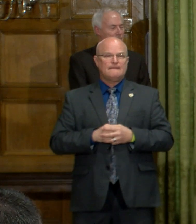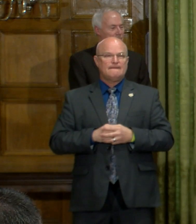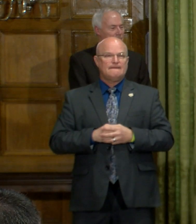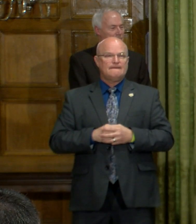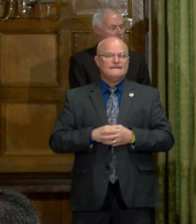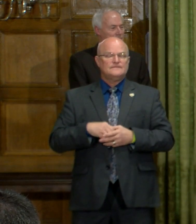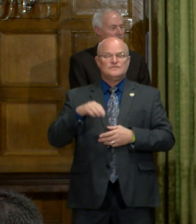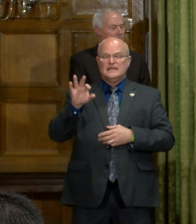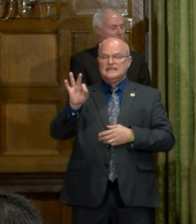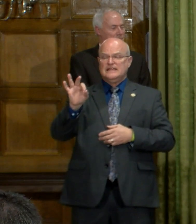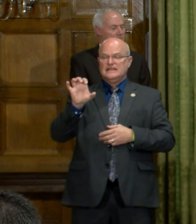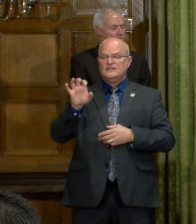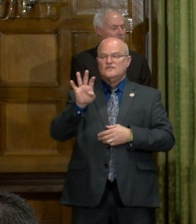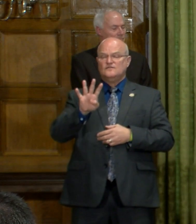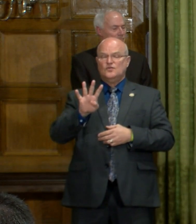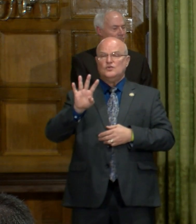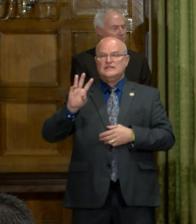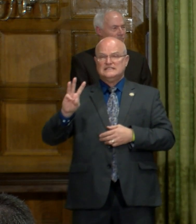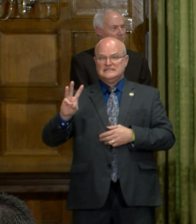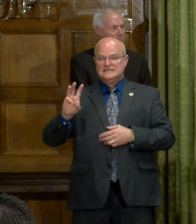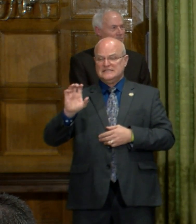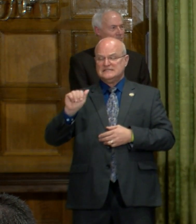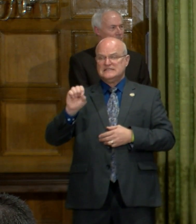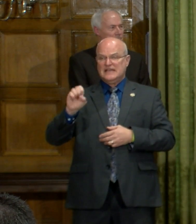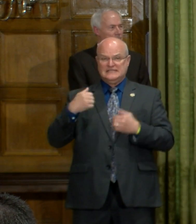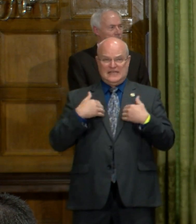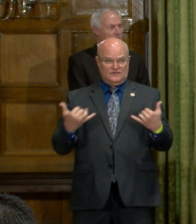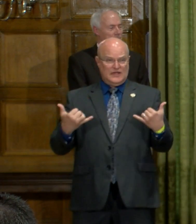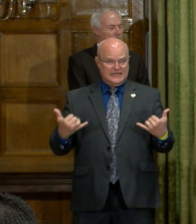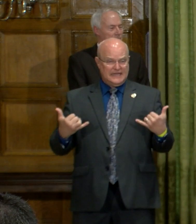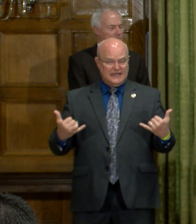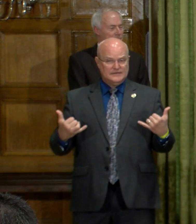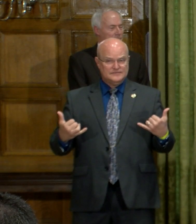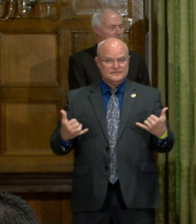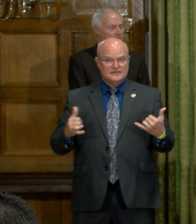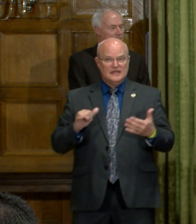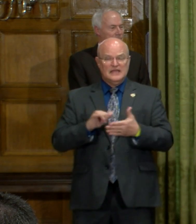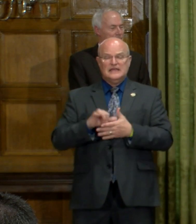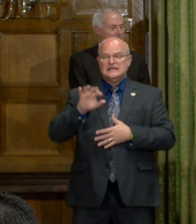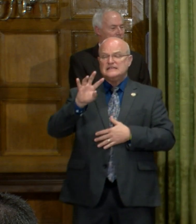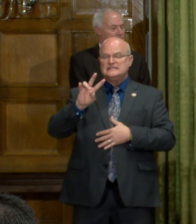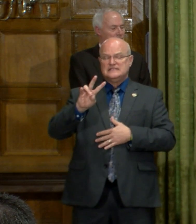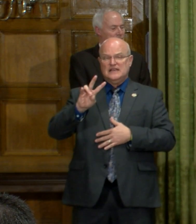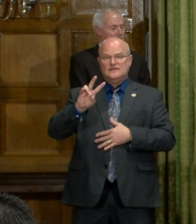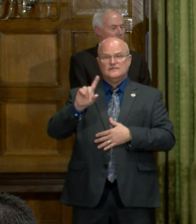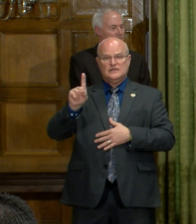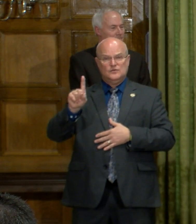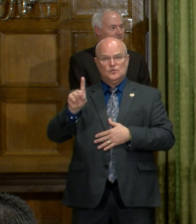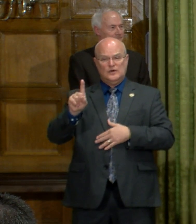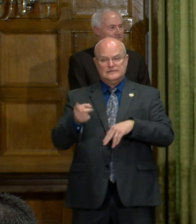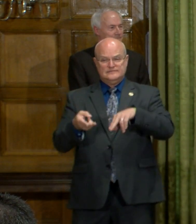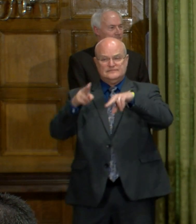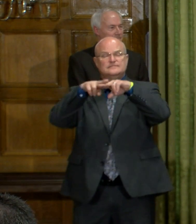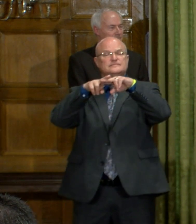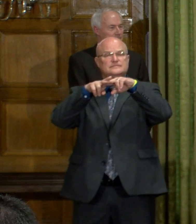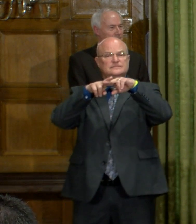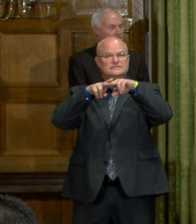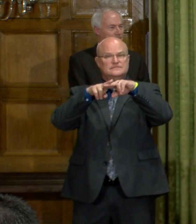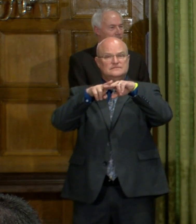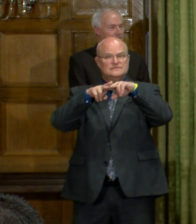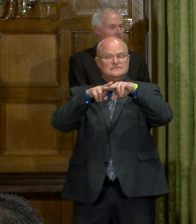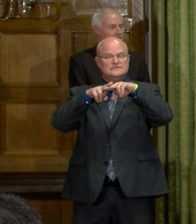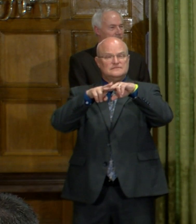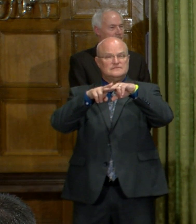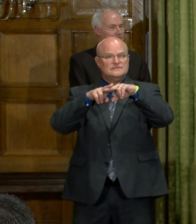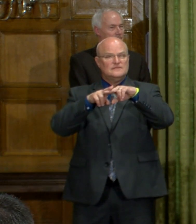the 946 cases that we currently have, that is a 71 increase